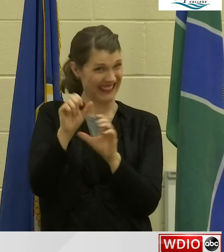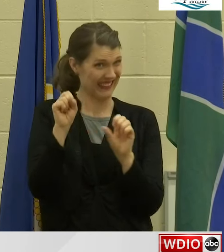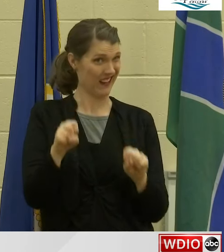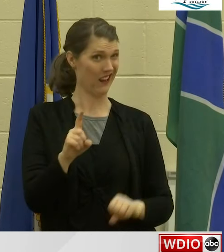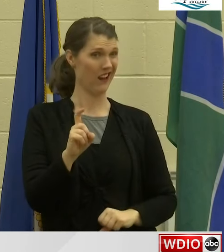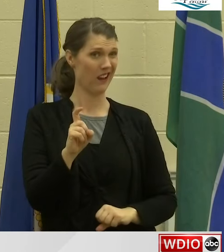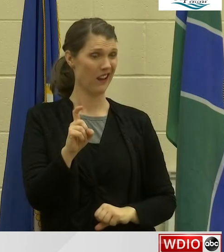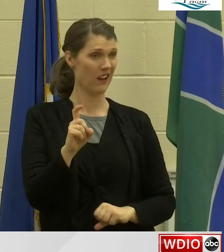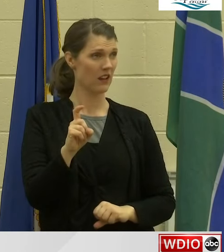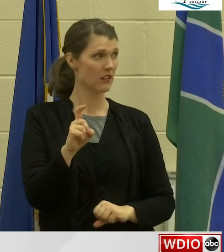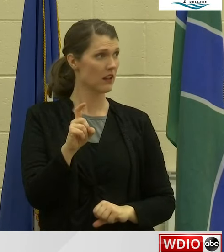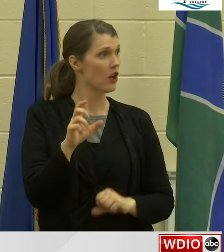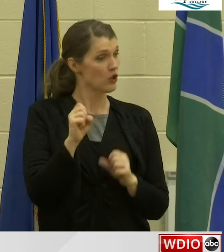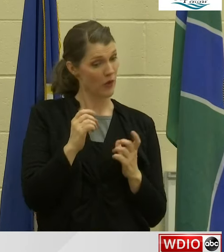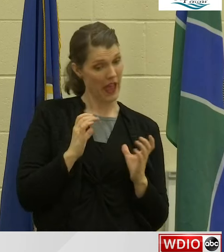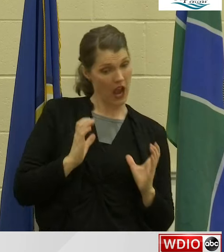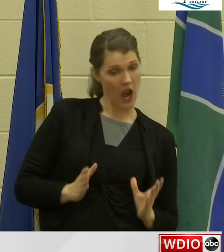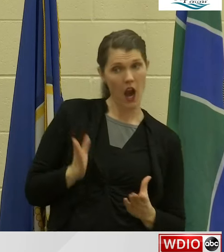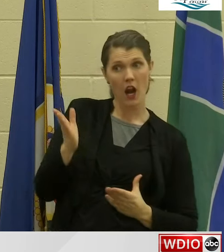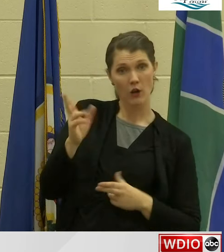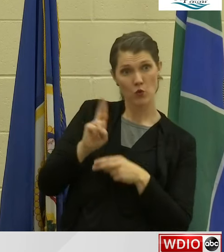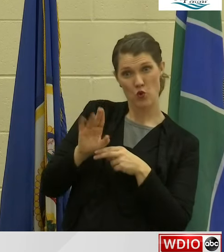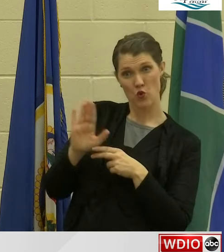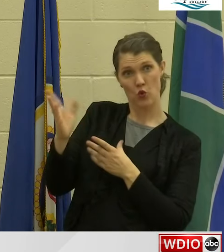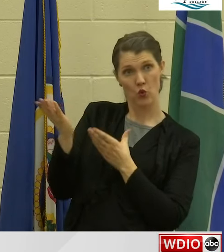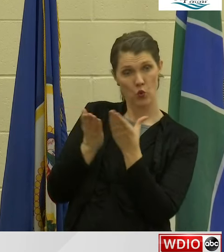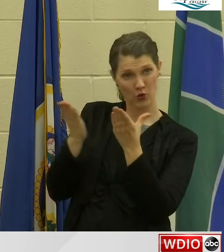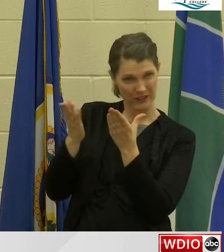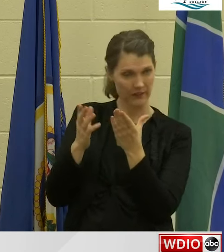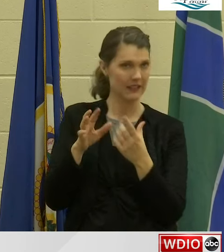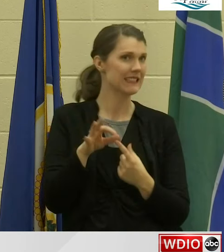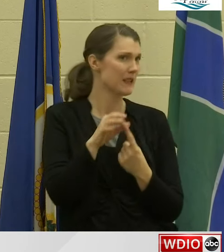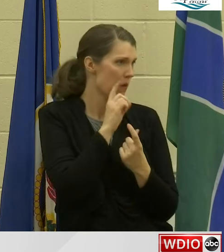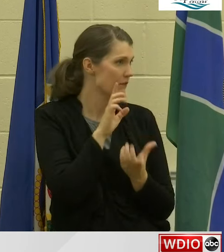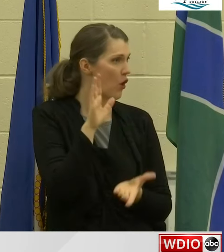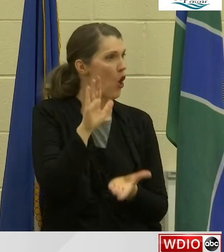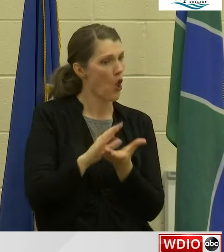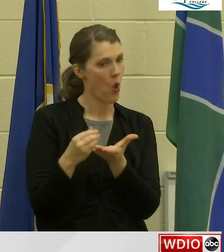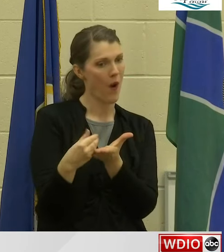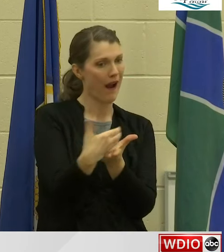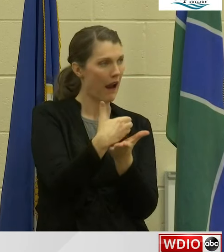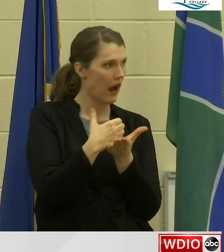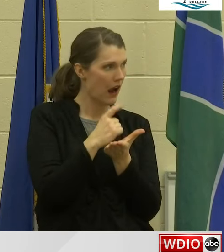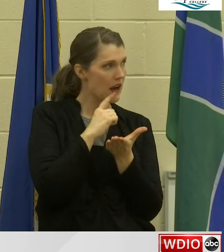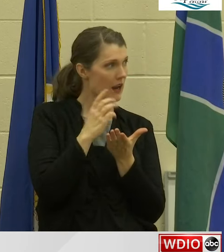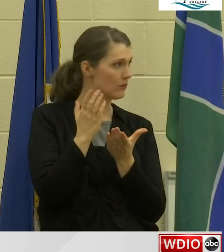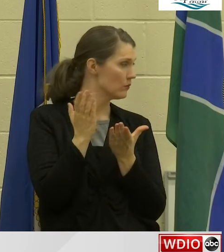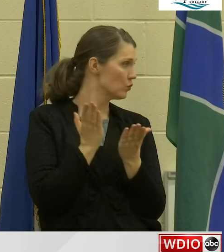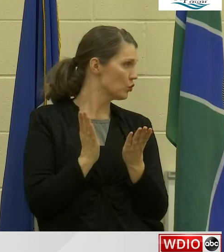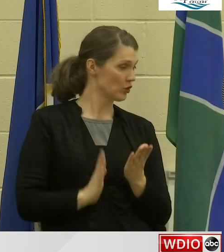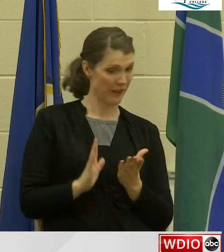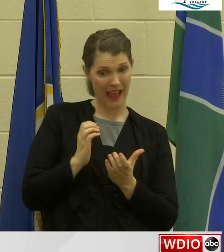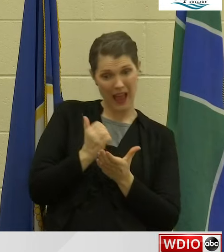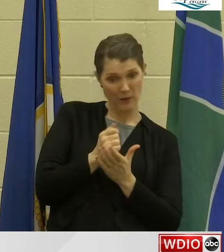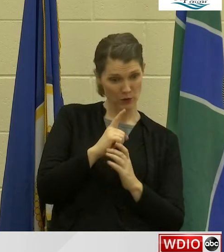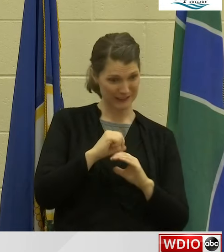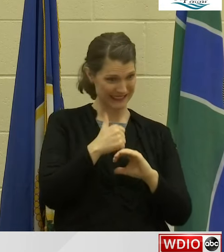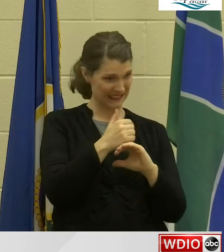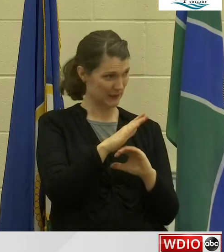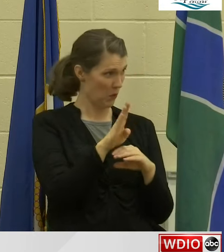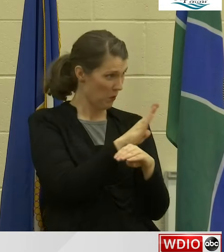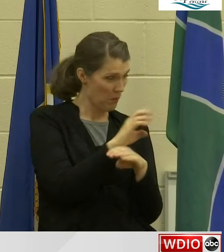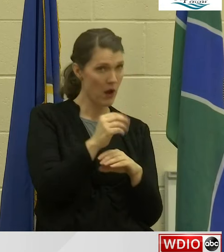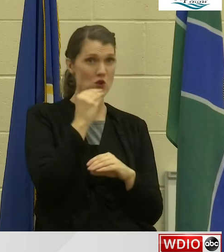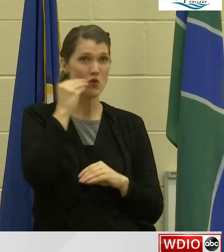the community and help customers, particularly low-income customers, make their homes and businesses